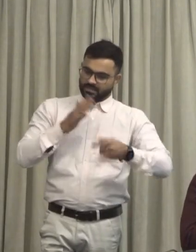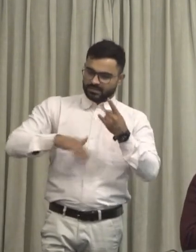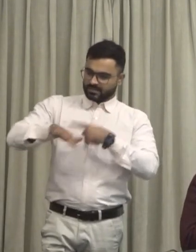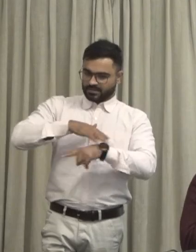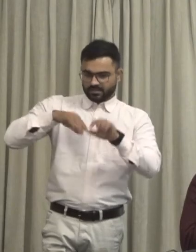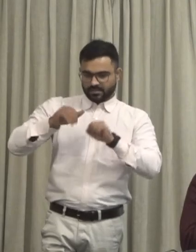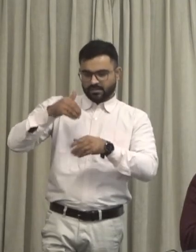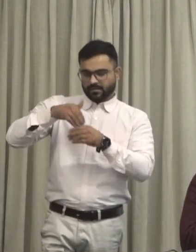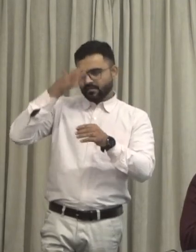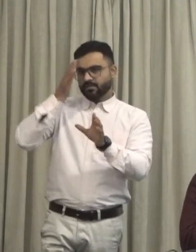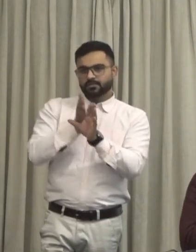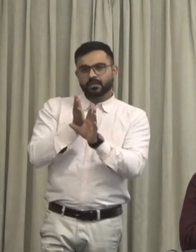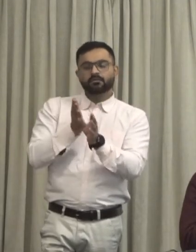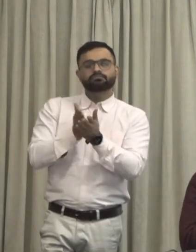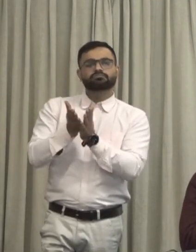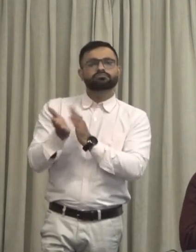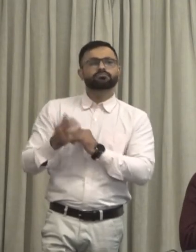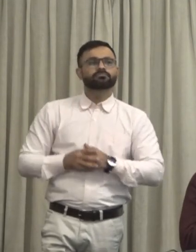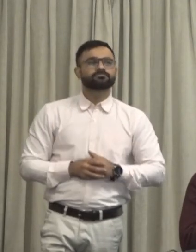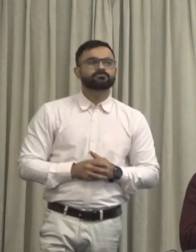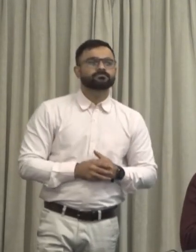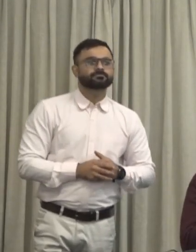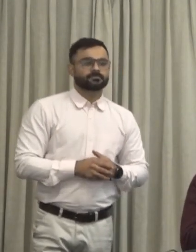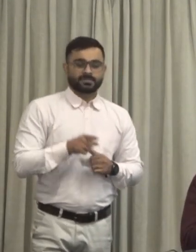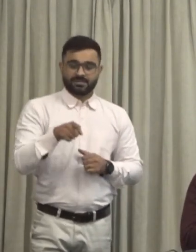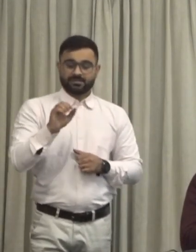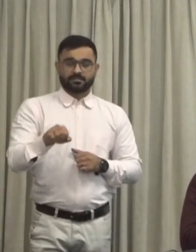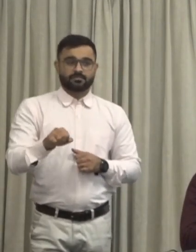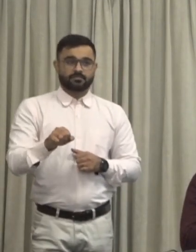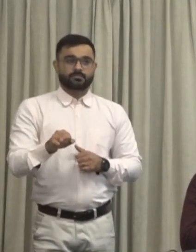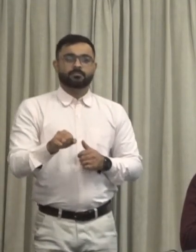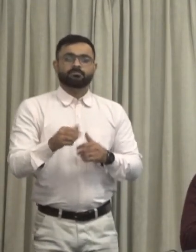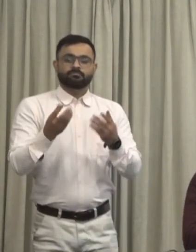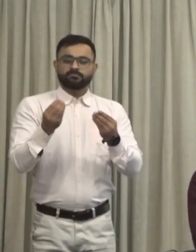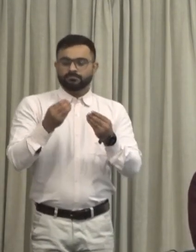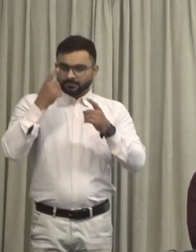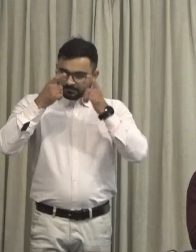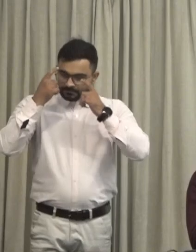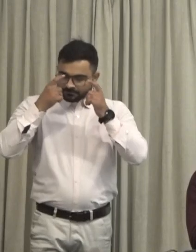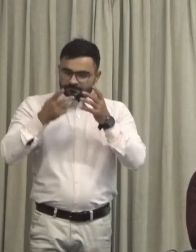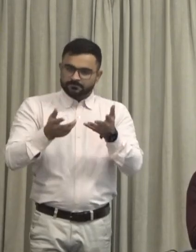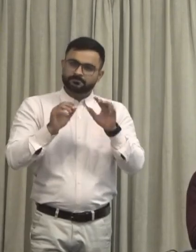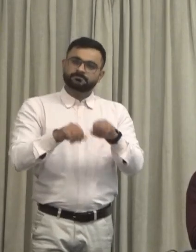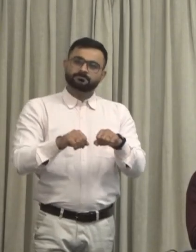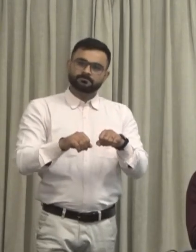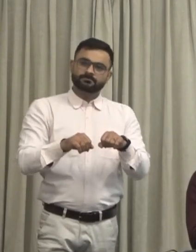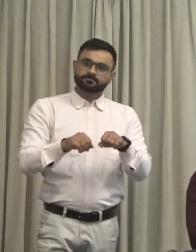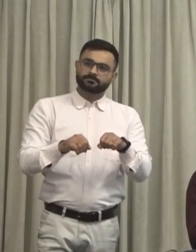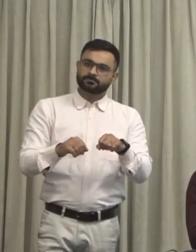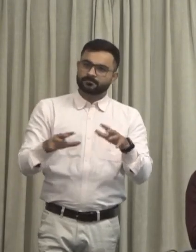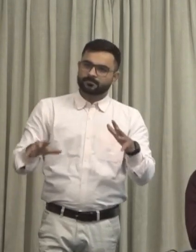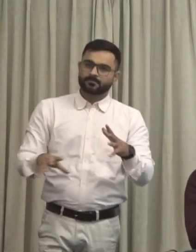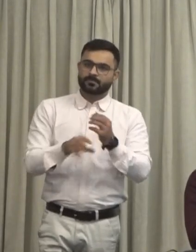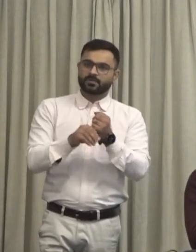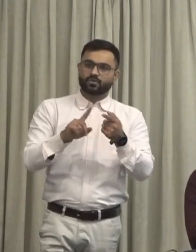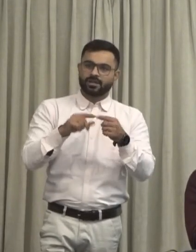and the psychological pathologies. And this is a form of sort of thinking which is not being inculcated